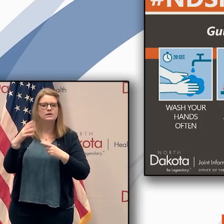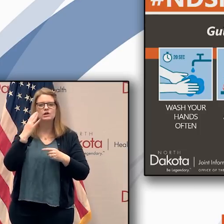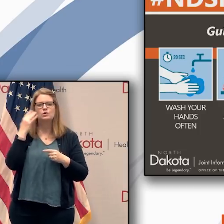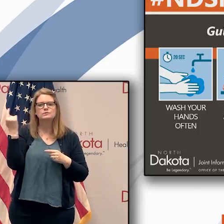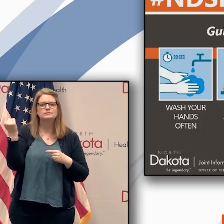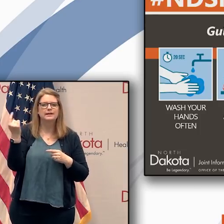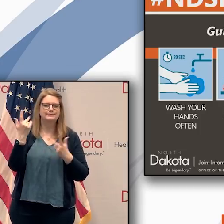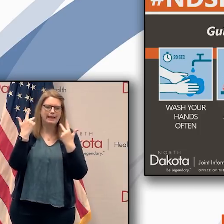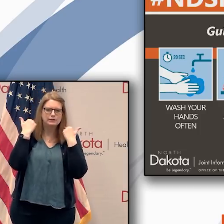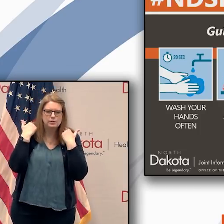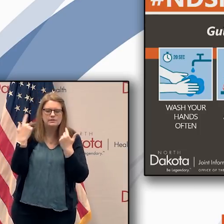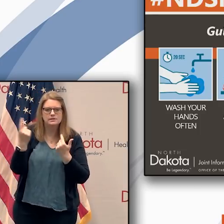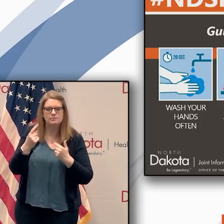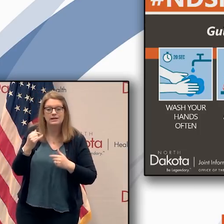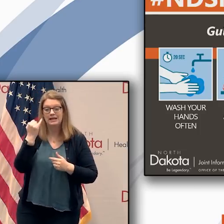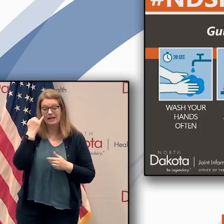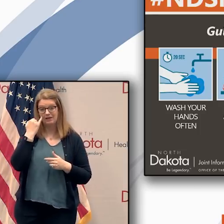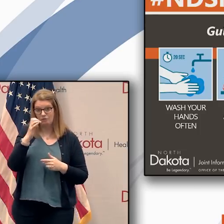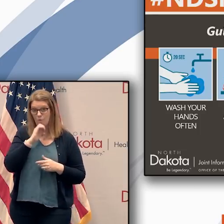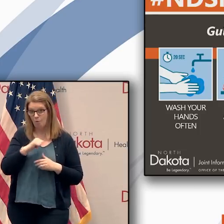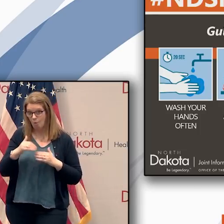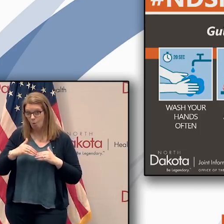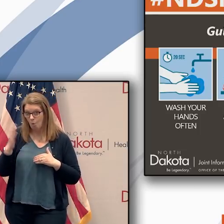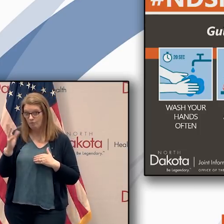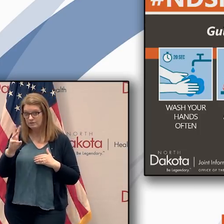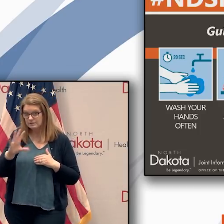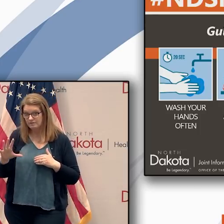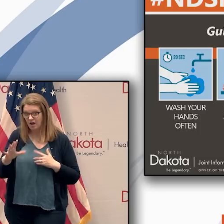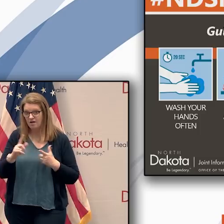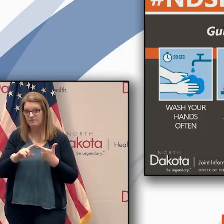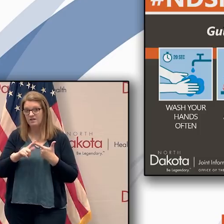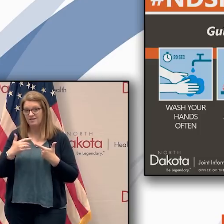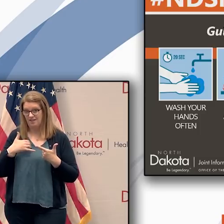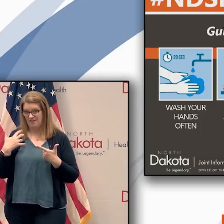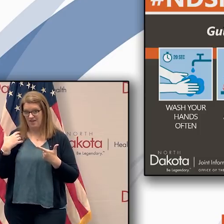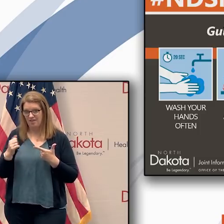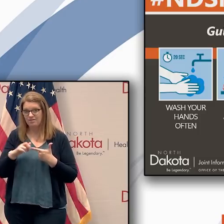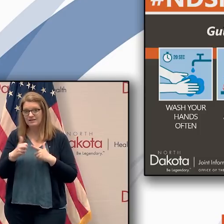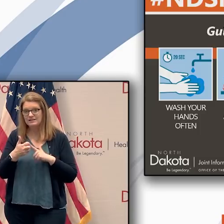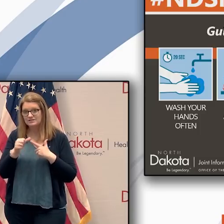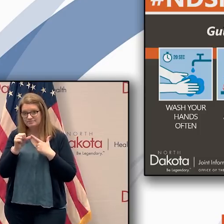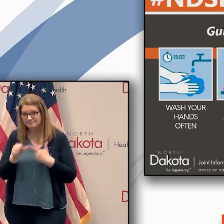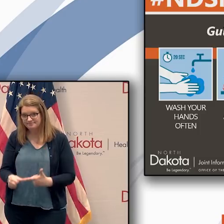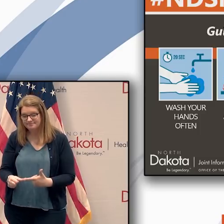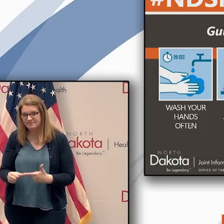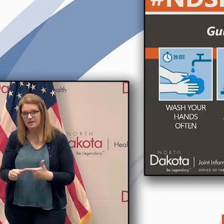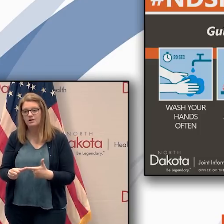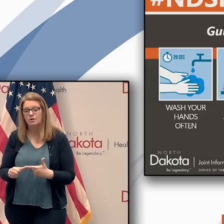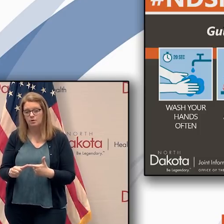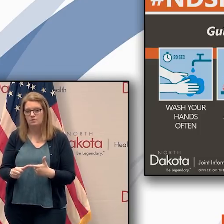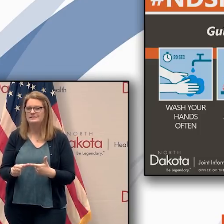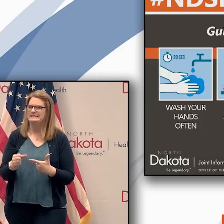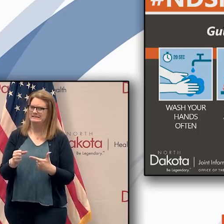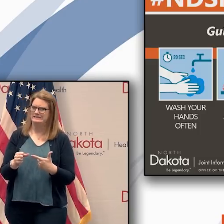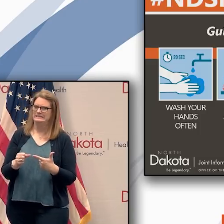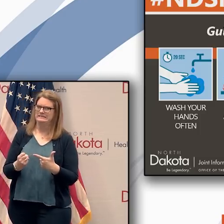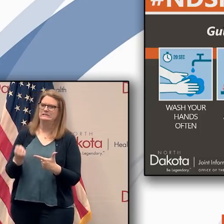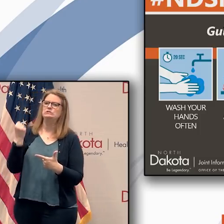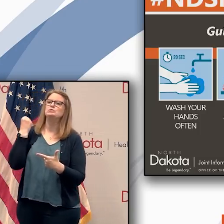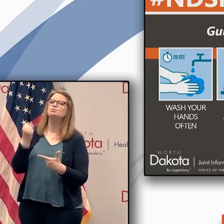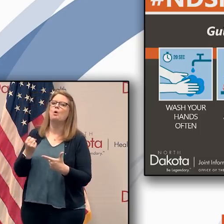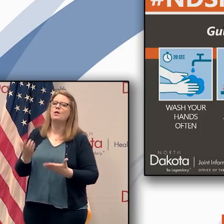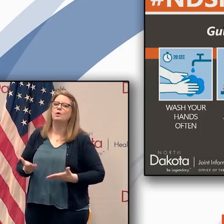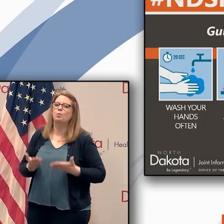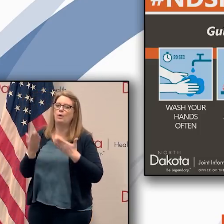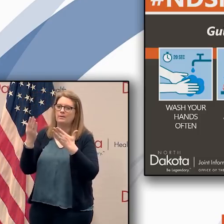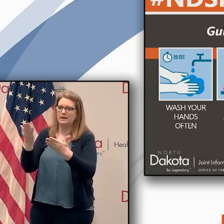is over 65, if you have an underlying health condition, we strongly recommend that you